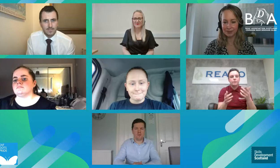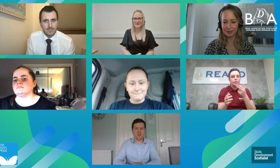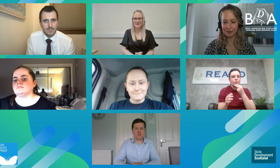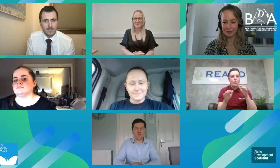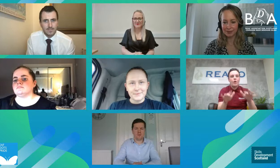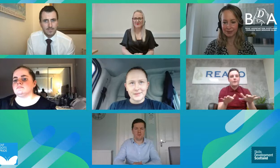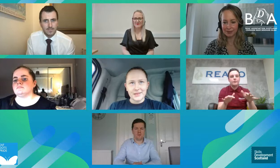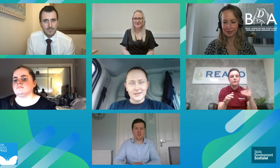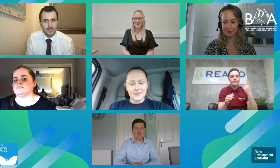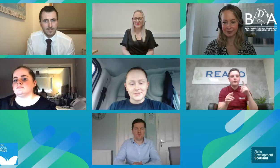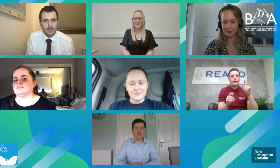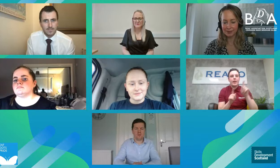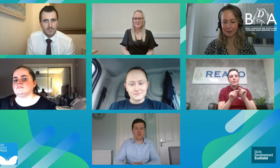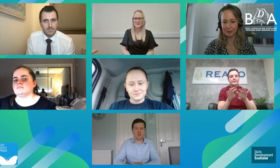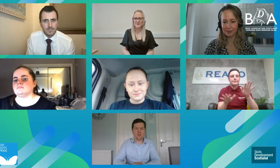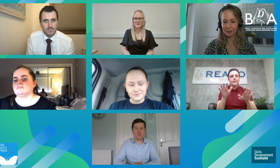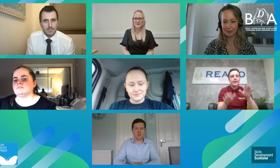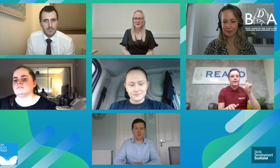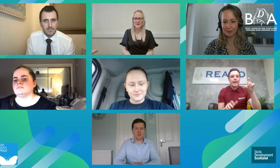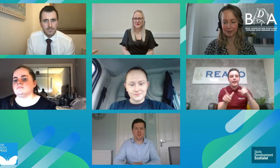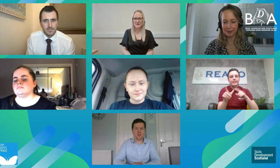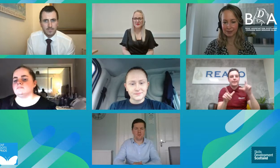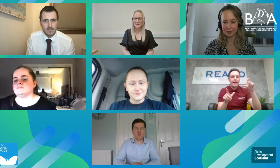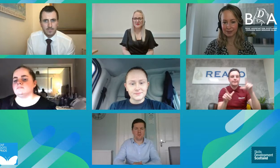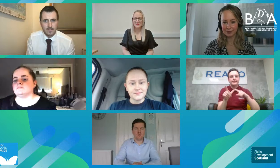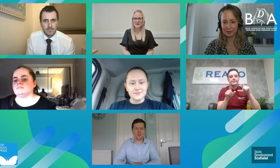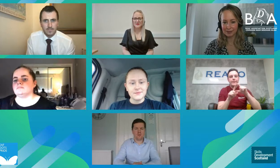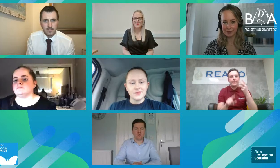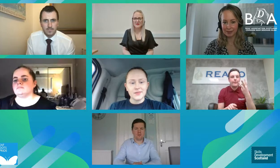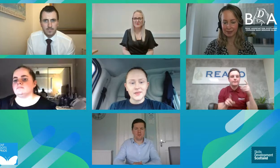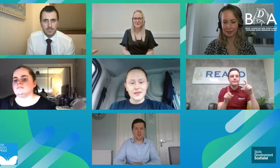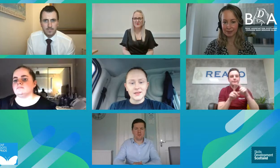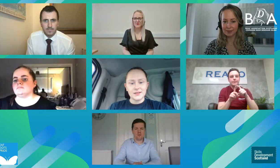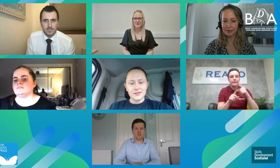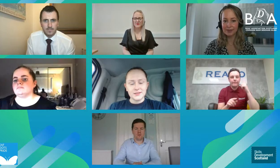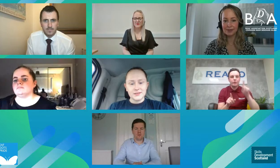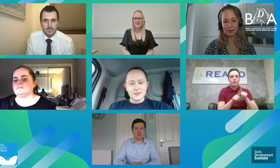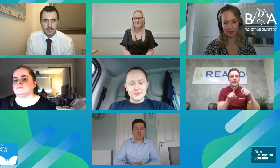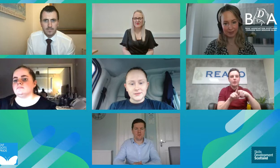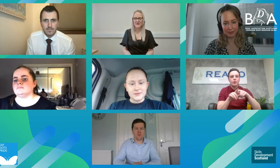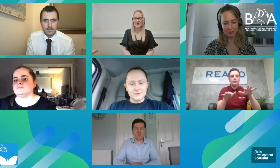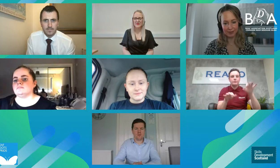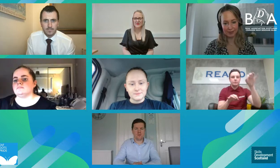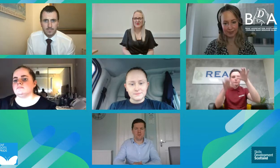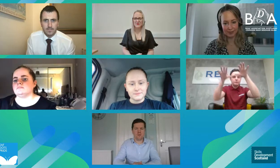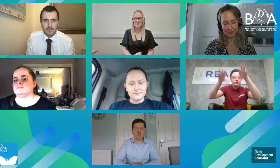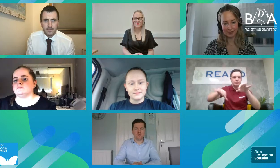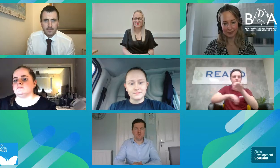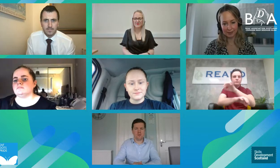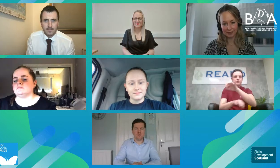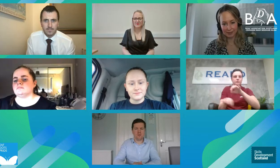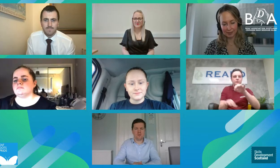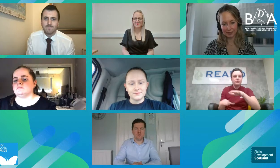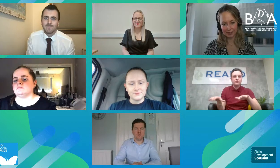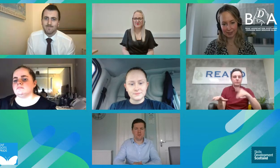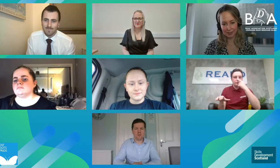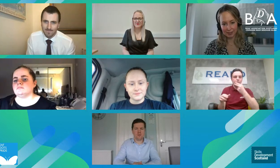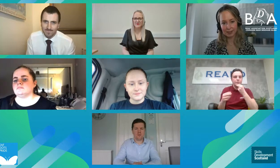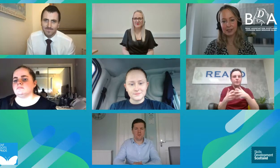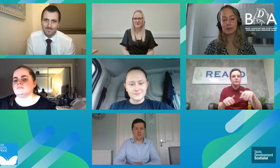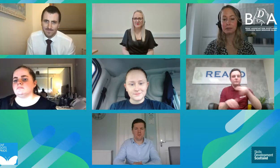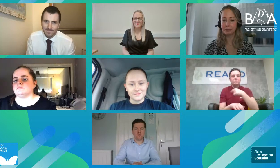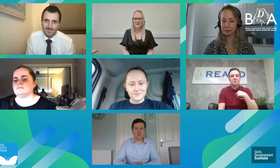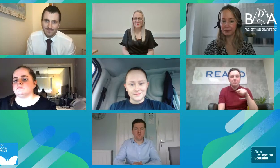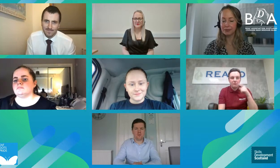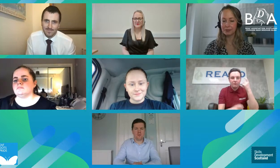Okay, so I'm quite interested in working in CNC. So it's kind of like kitchen design